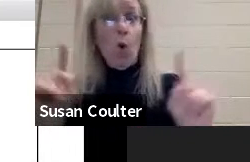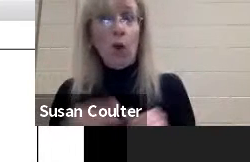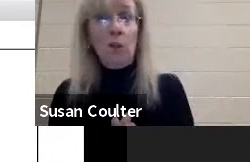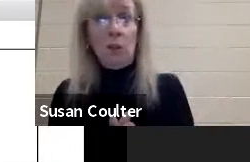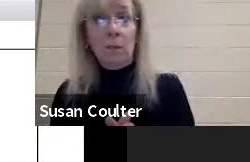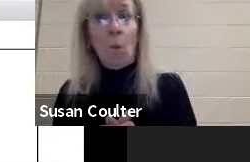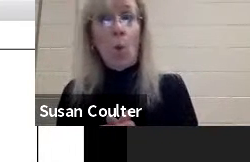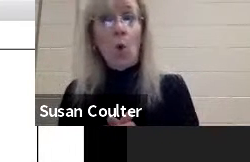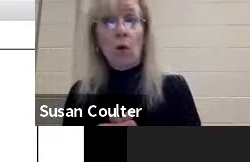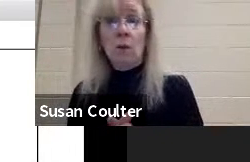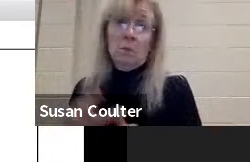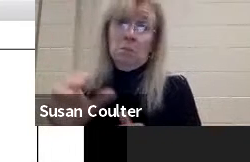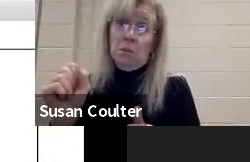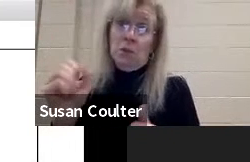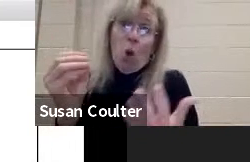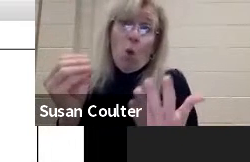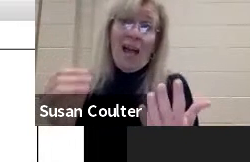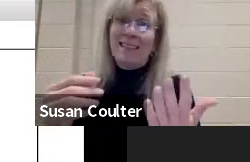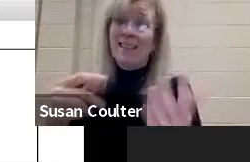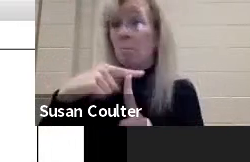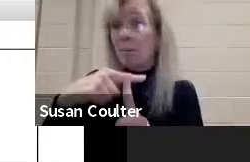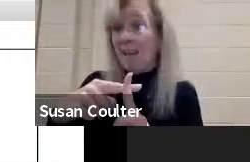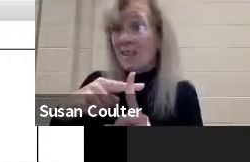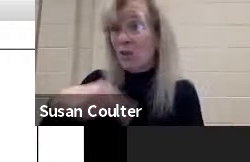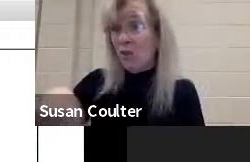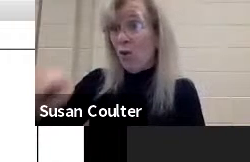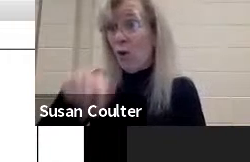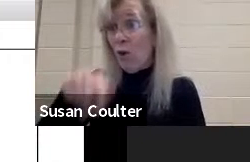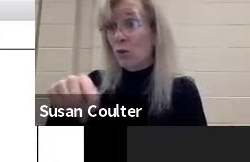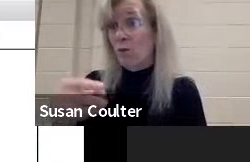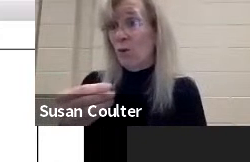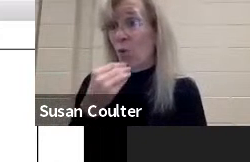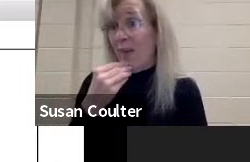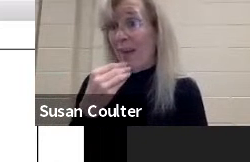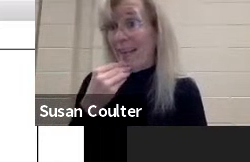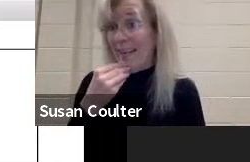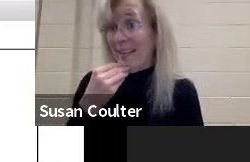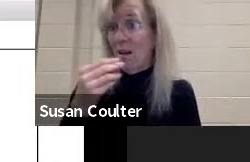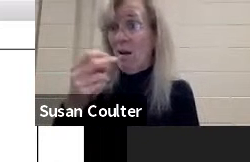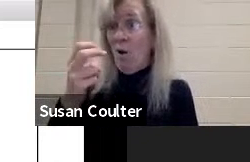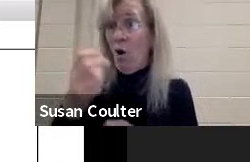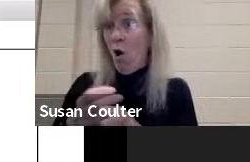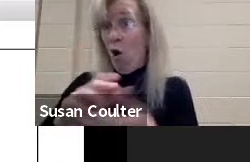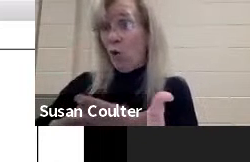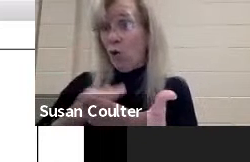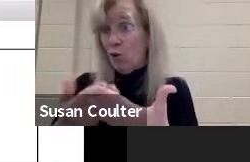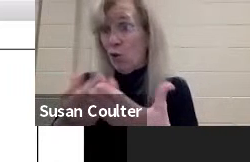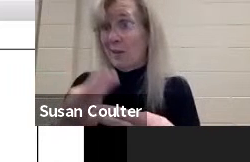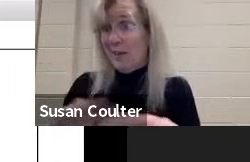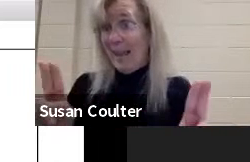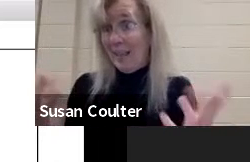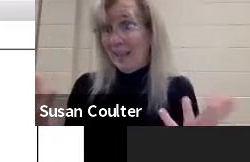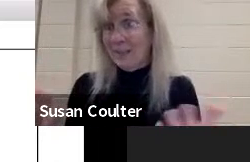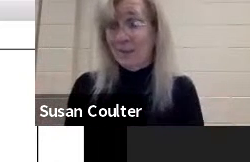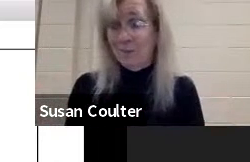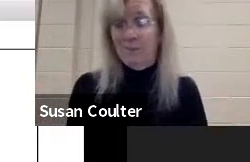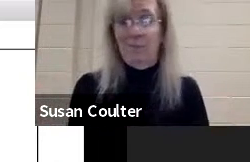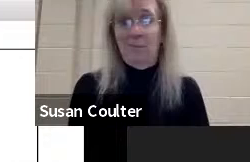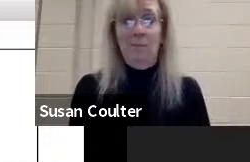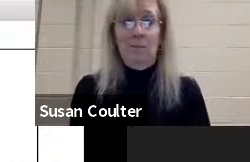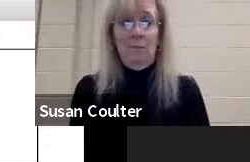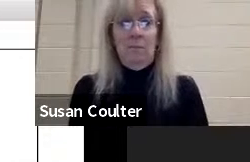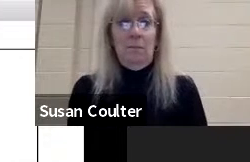and it worked. It worked. So that's a plus for those of you that eat hard cooked